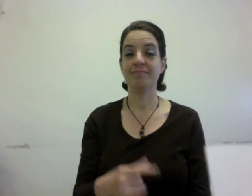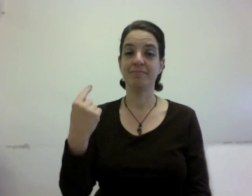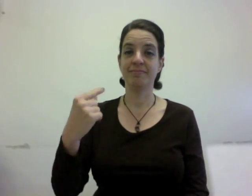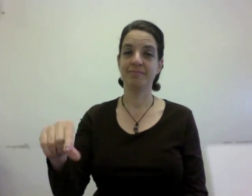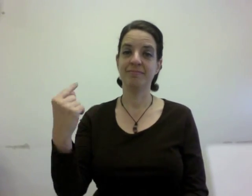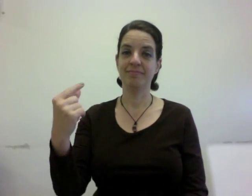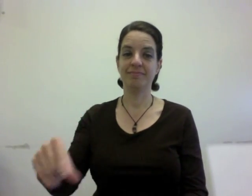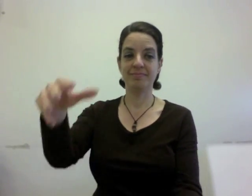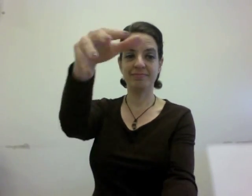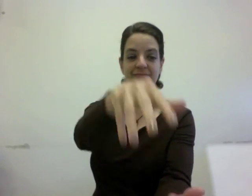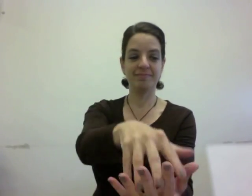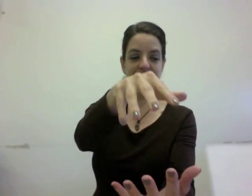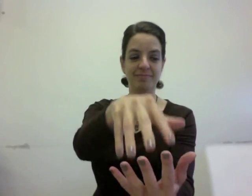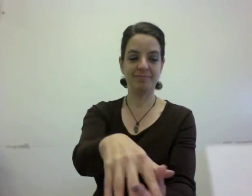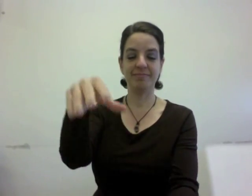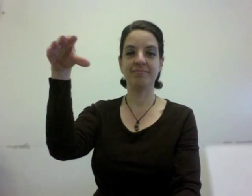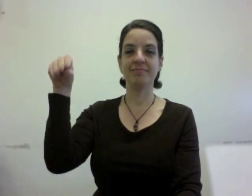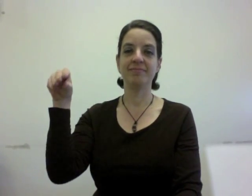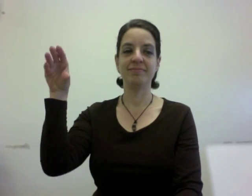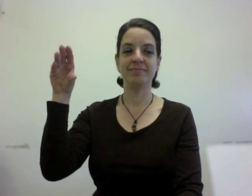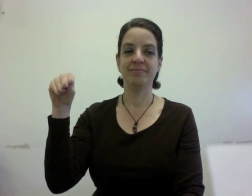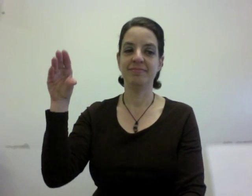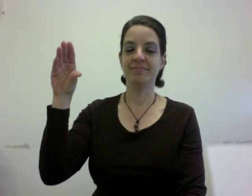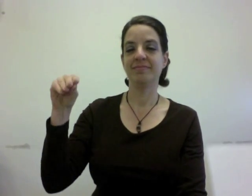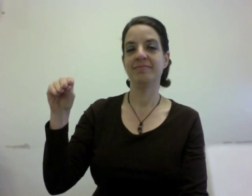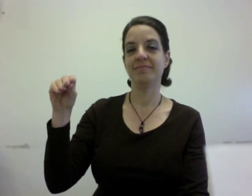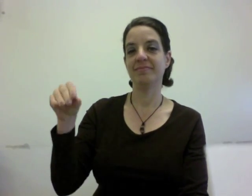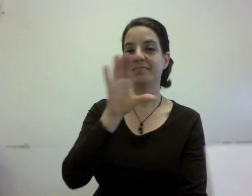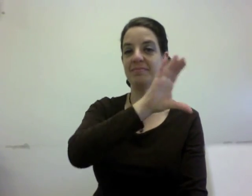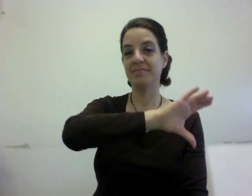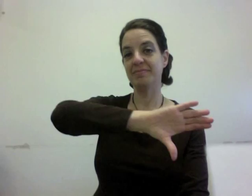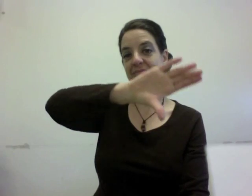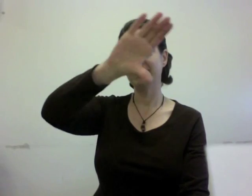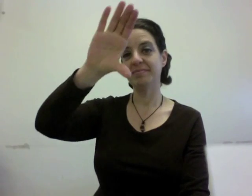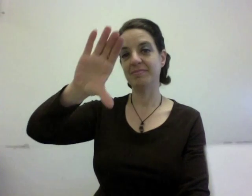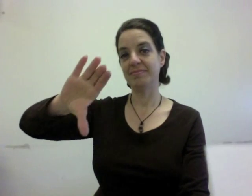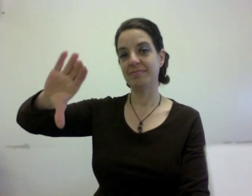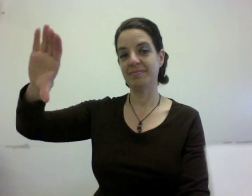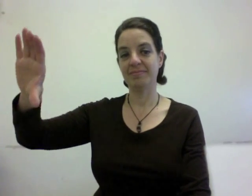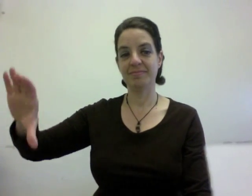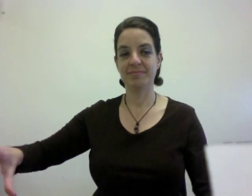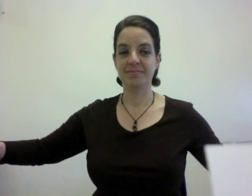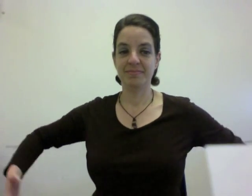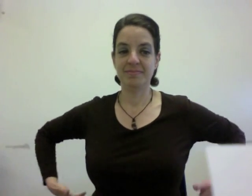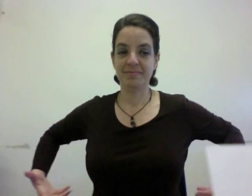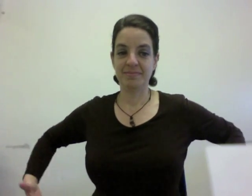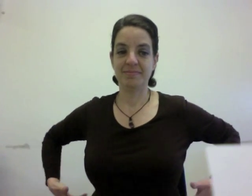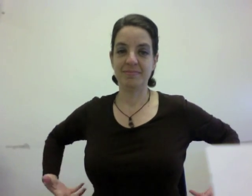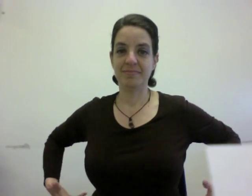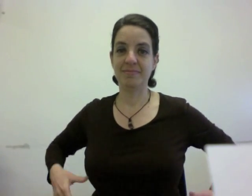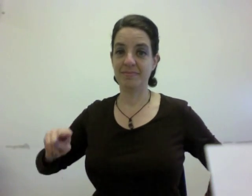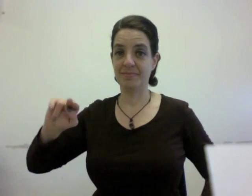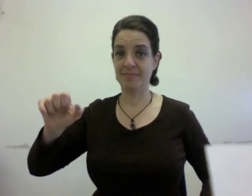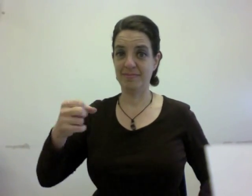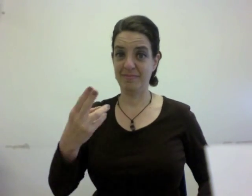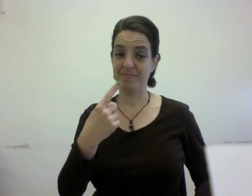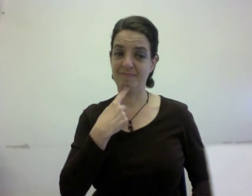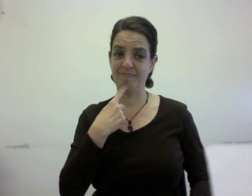green alligators and long-necked geese, some humpty-back camels and some chimpanzees. Noah said, "Close